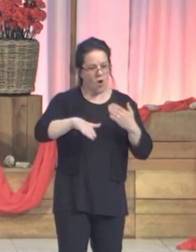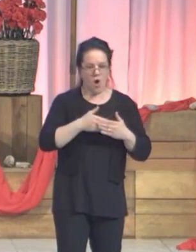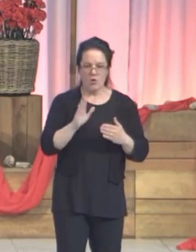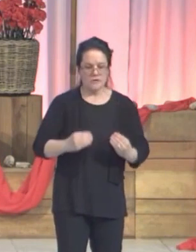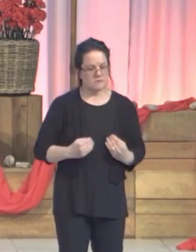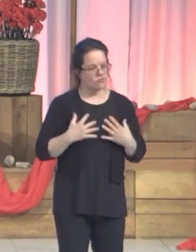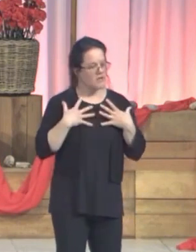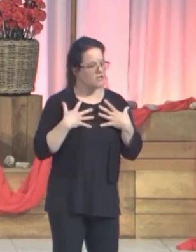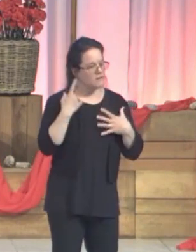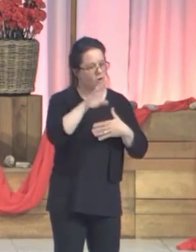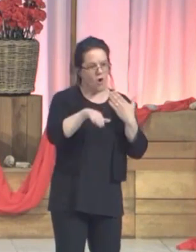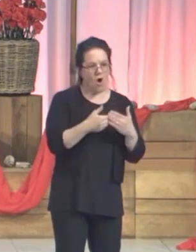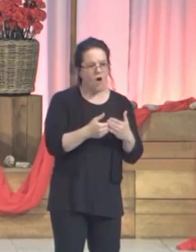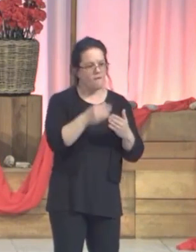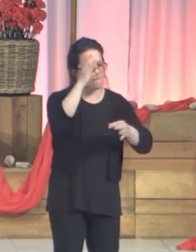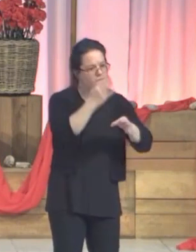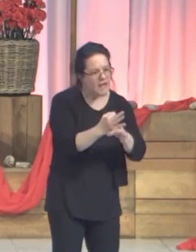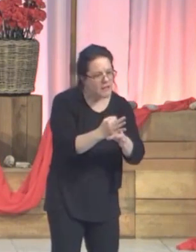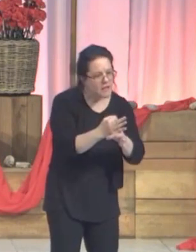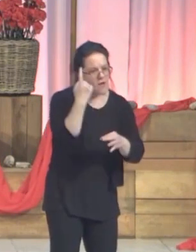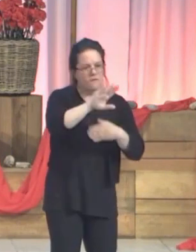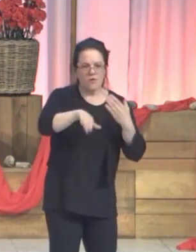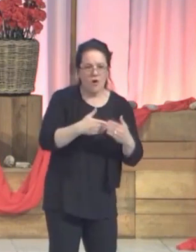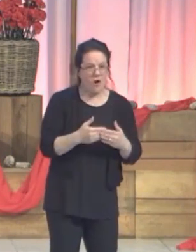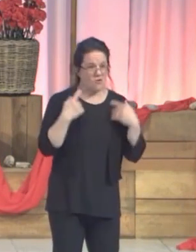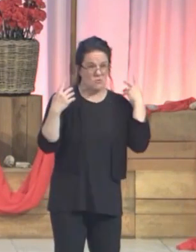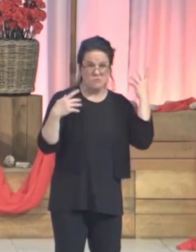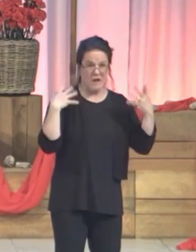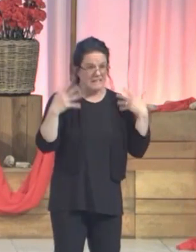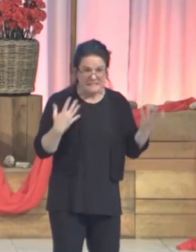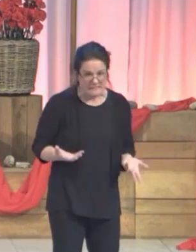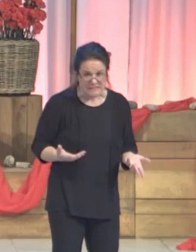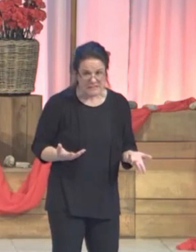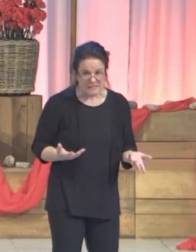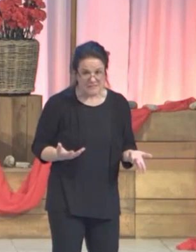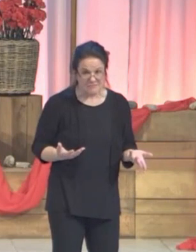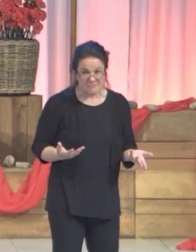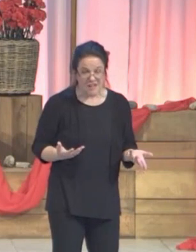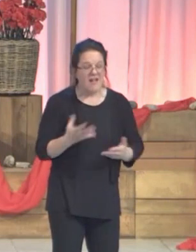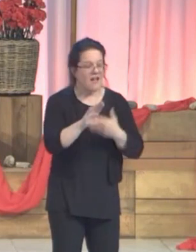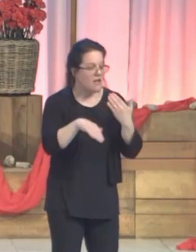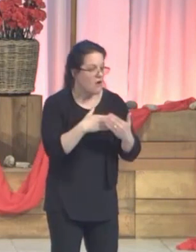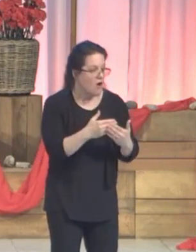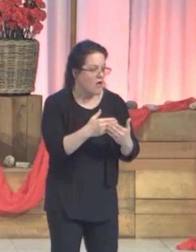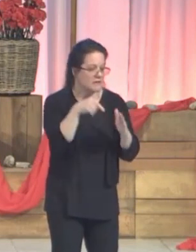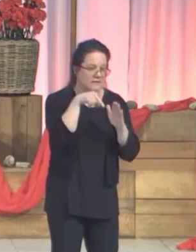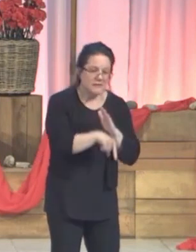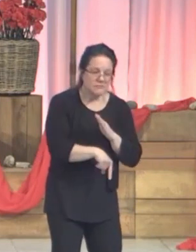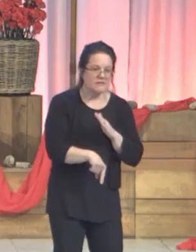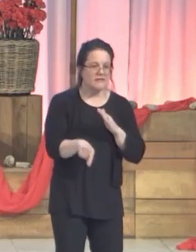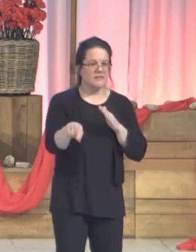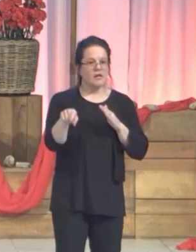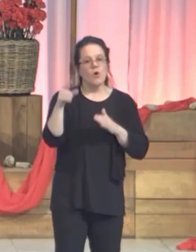inspiration, for all the animation of faith, for all the craziness, and all of the deeply profound that